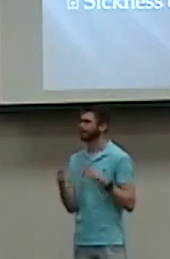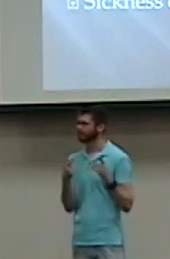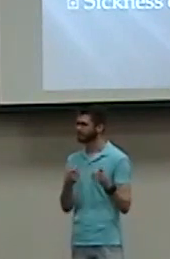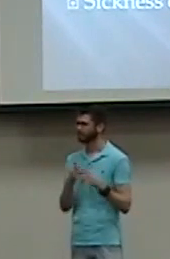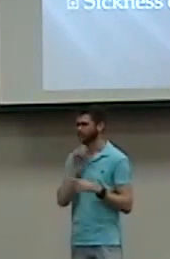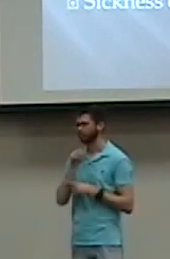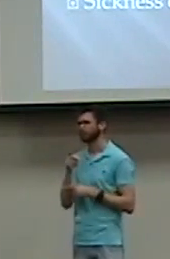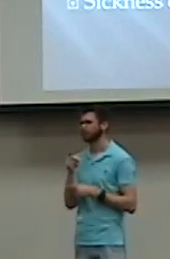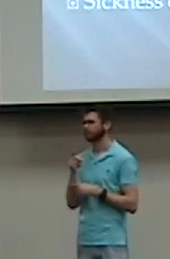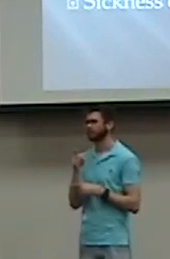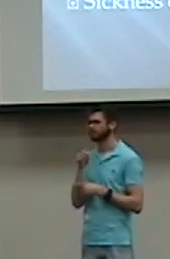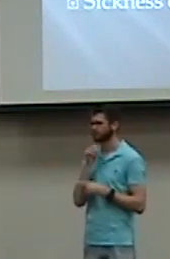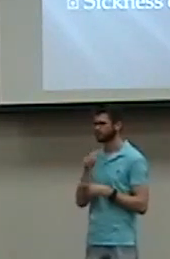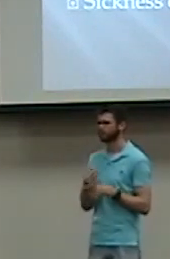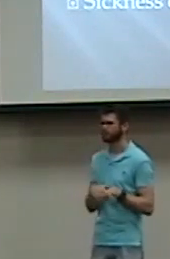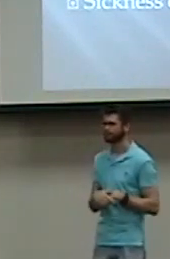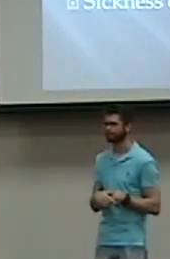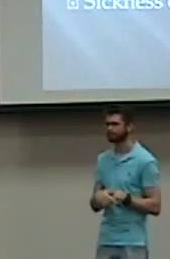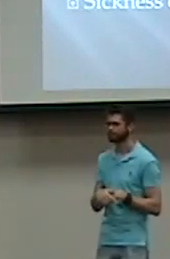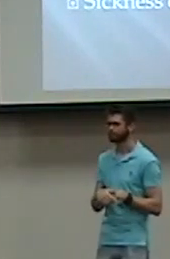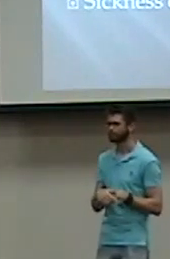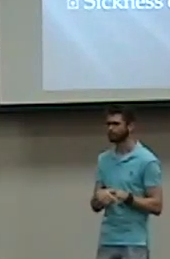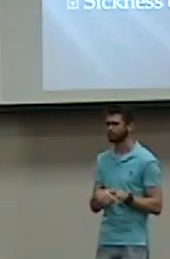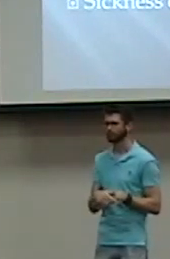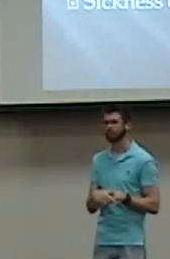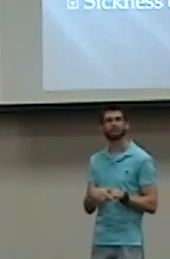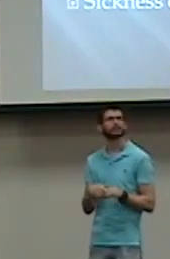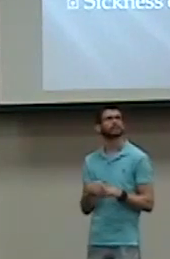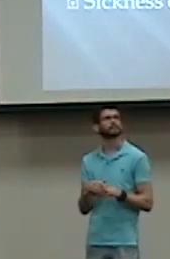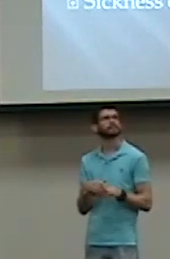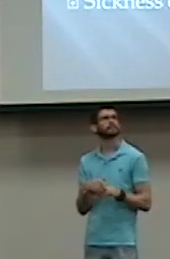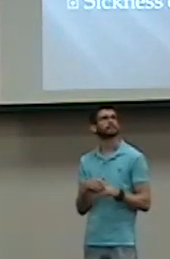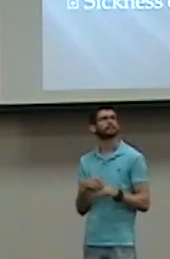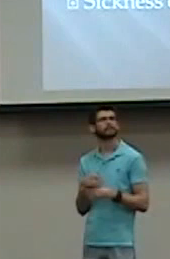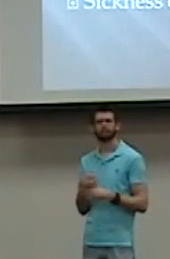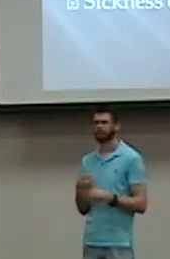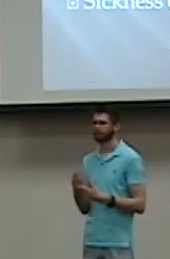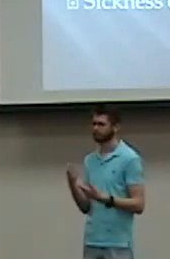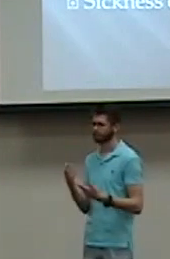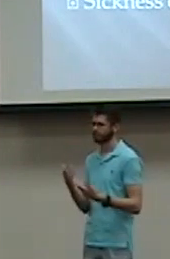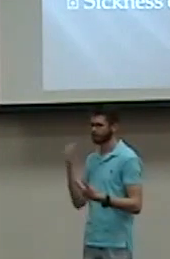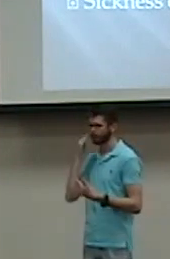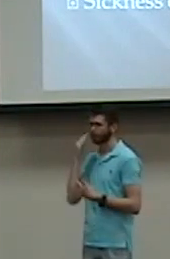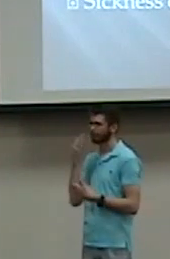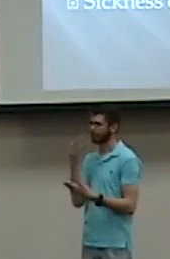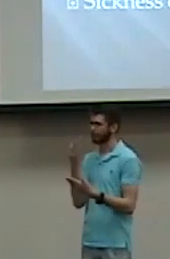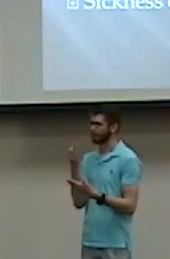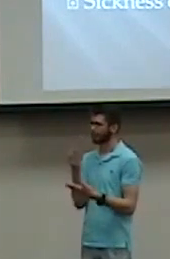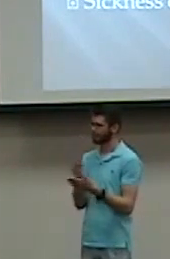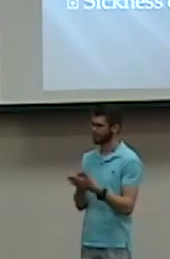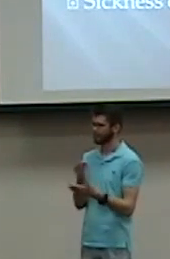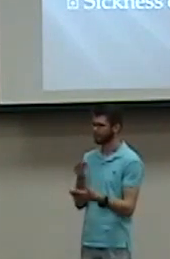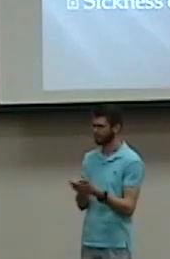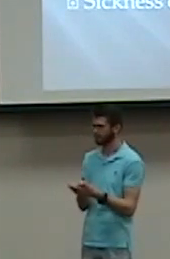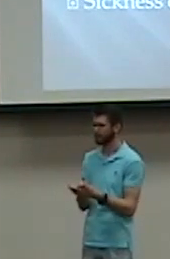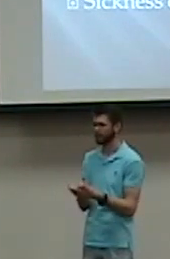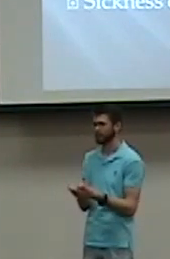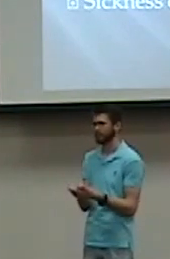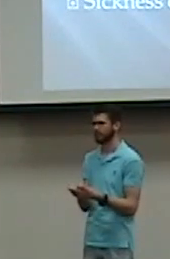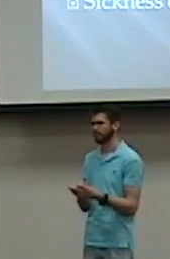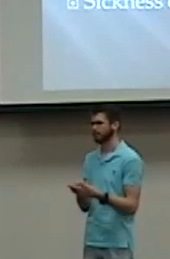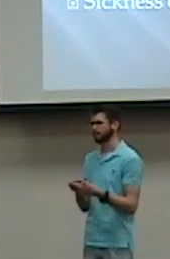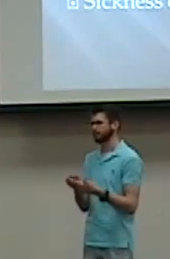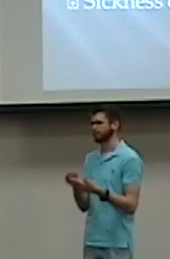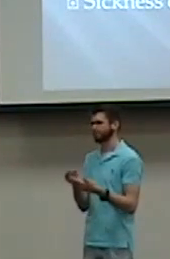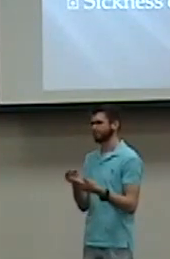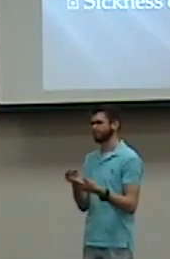true. From the fact that money is stretched to the limits, from the fact that relationships are put on hold and